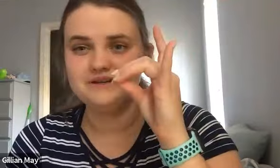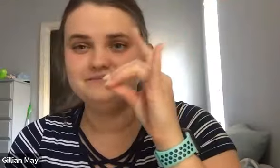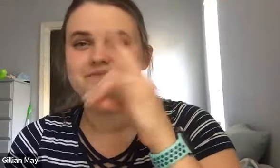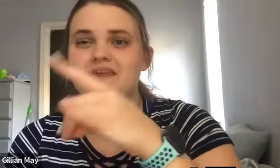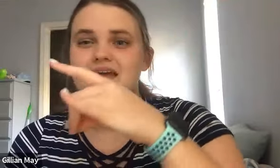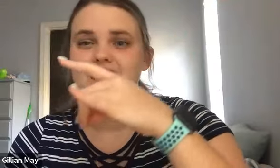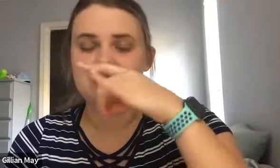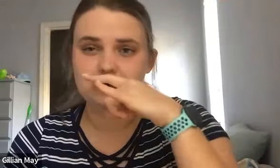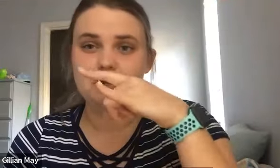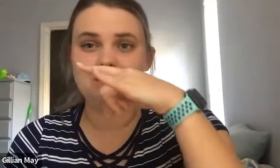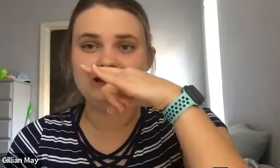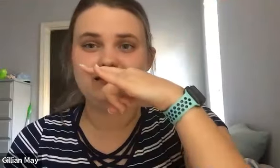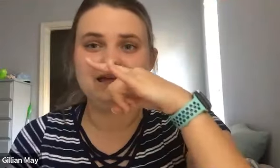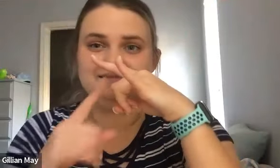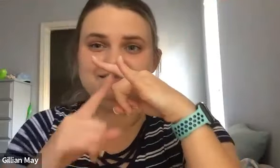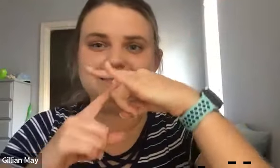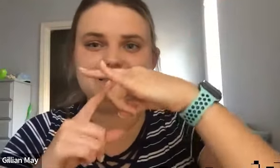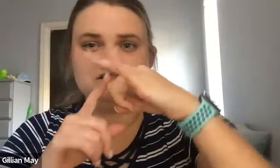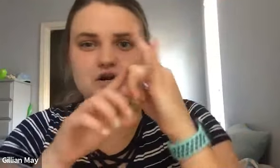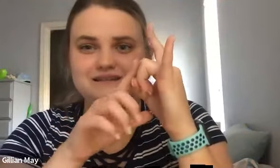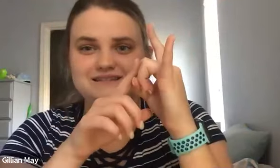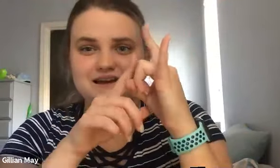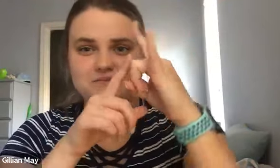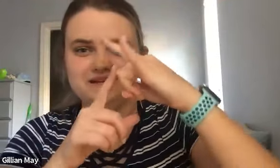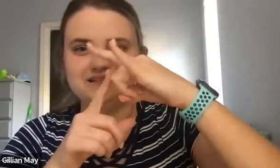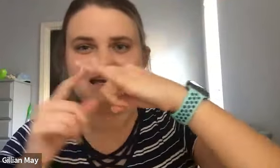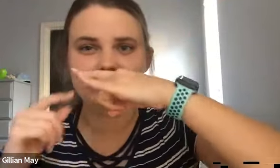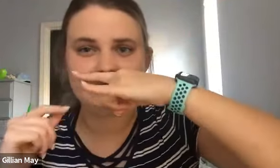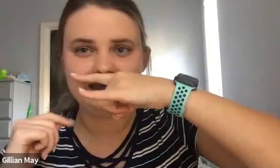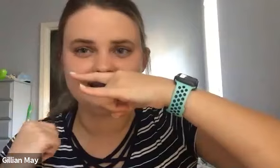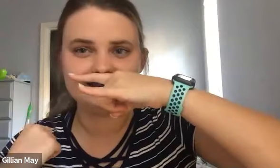llama, and you're gonna go like turn it sideways and kids.